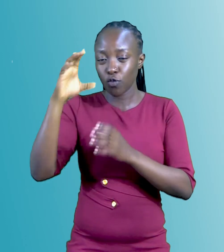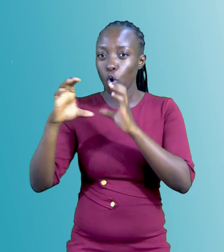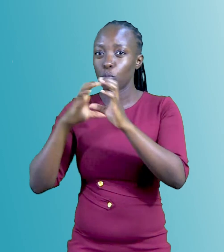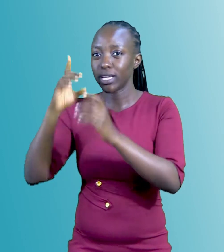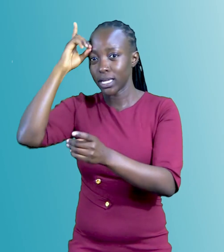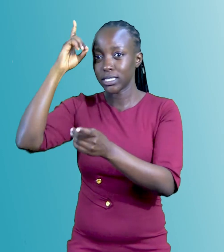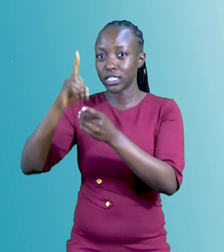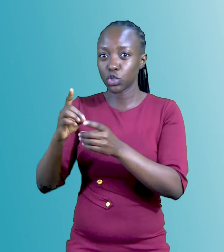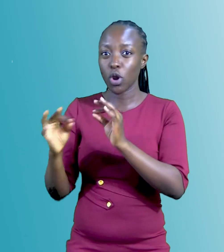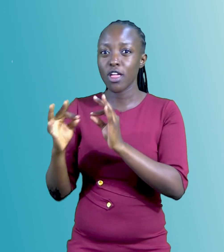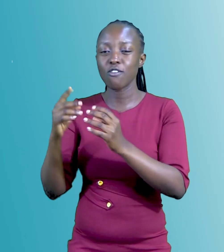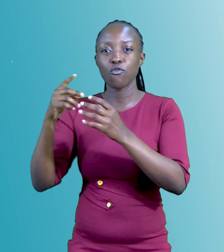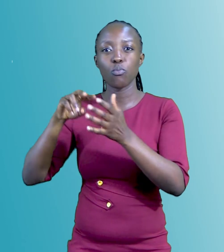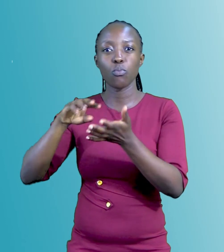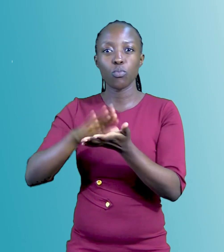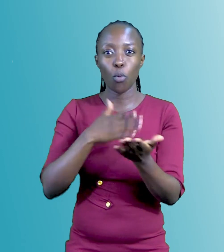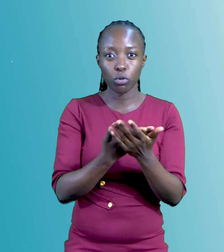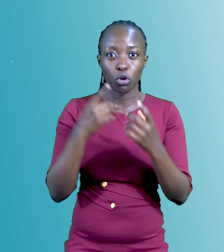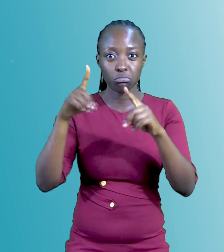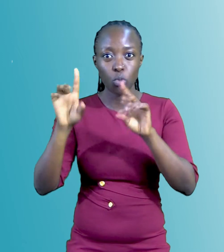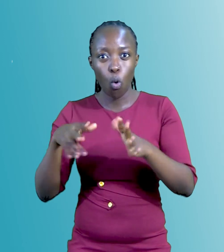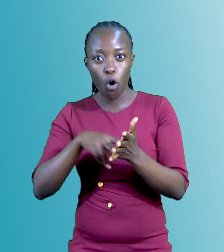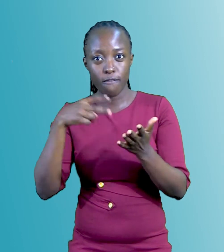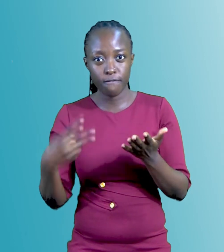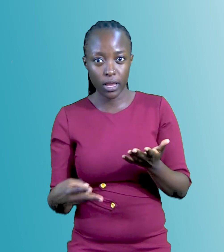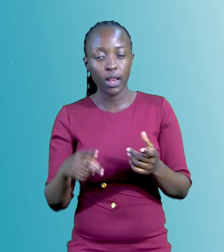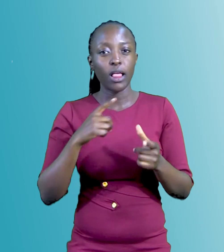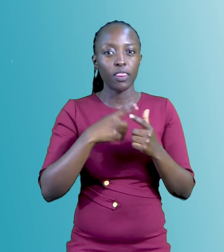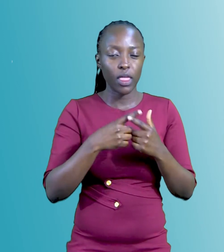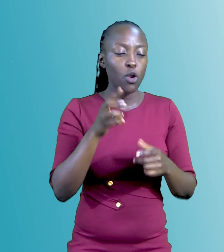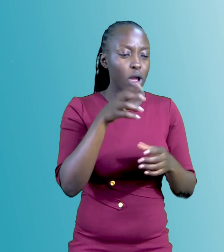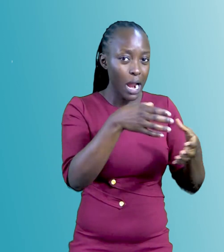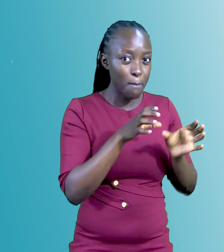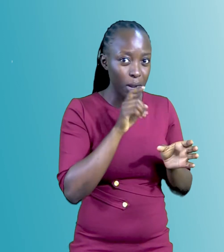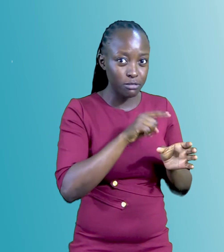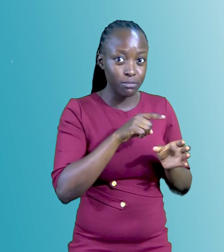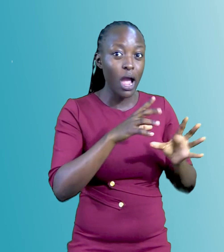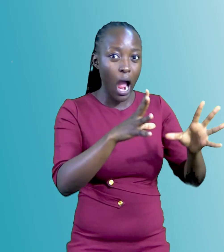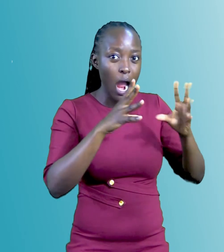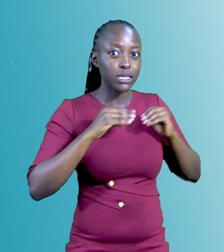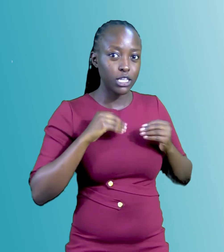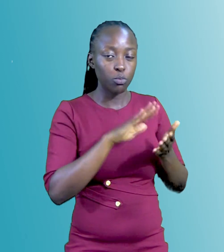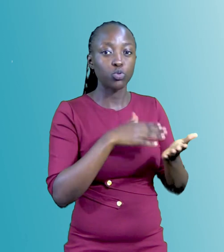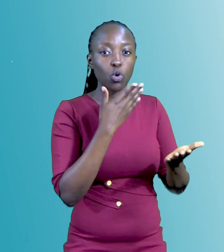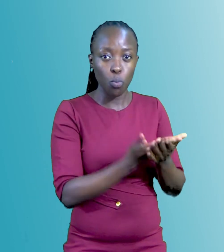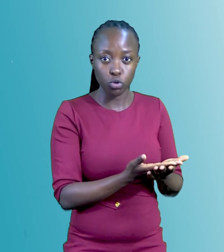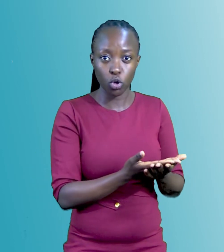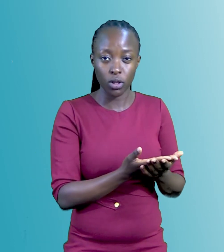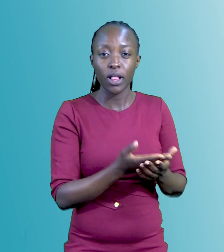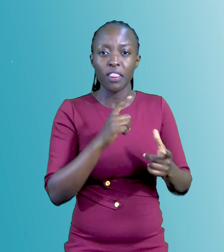submitted proposals to the concerned parties, WaterFund's obligation is to acknowledge receipt of the proposals received. The charges for